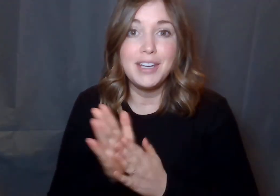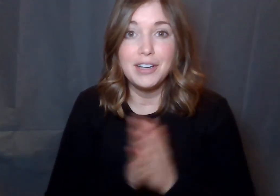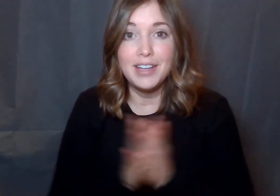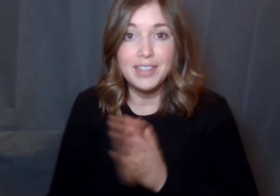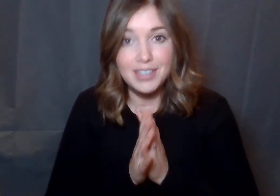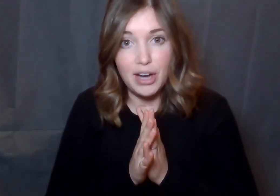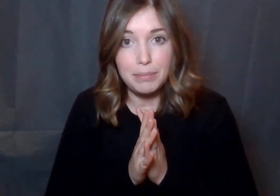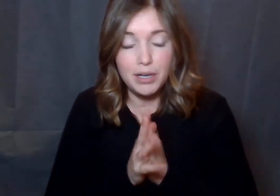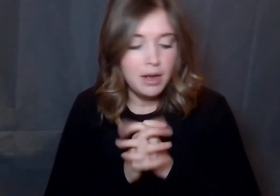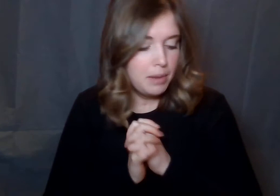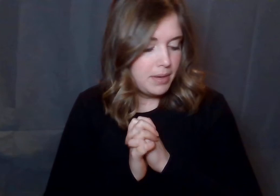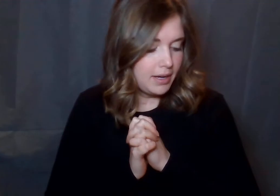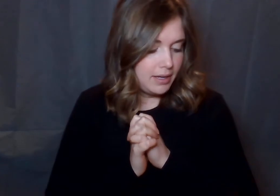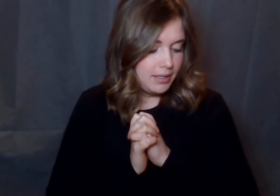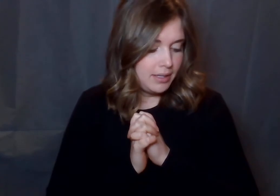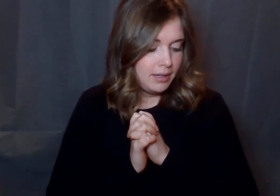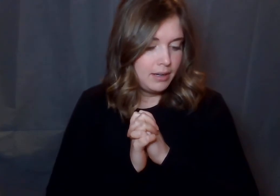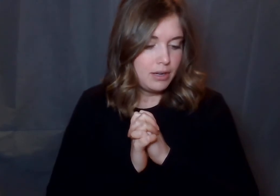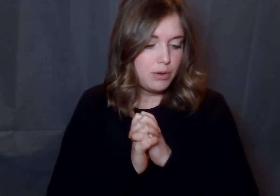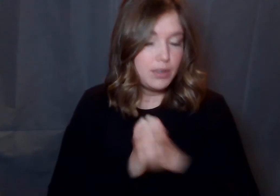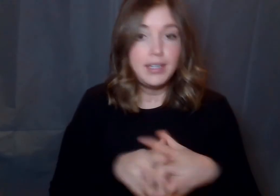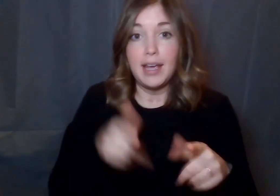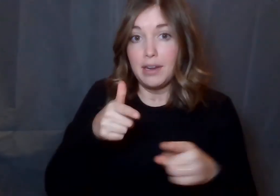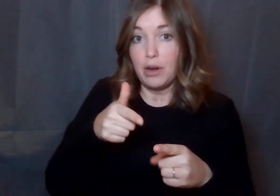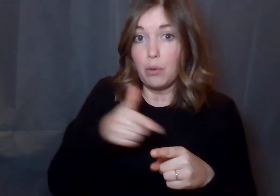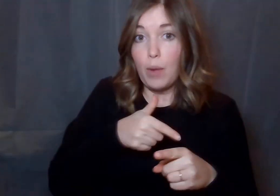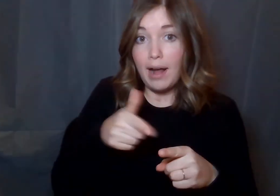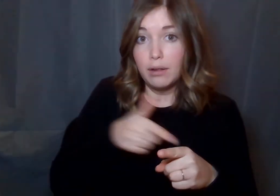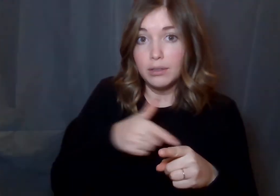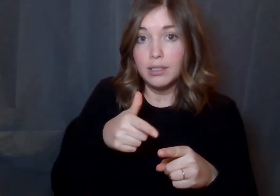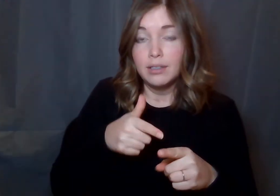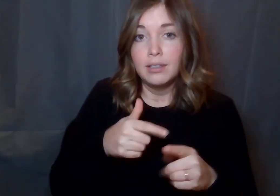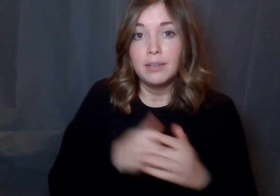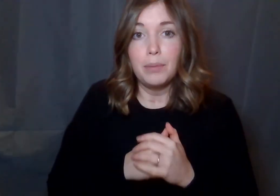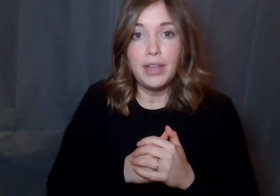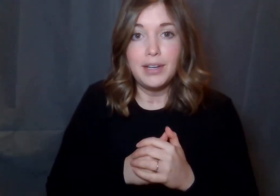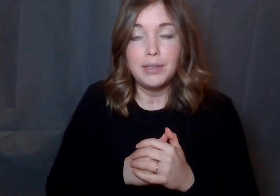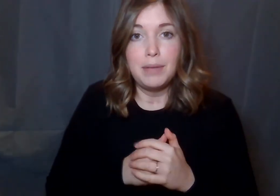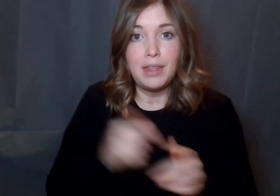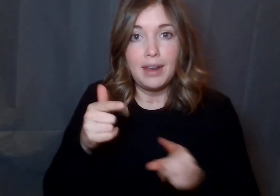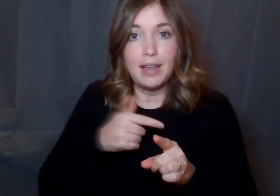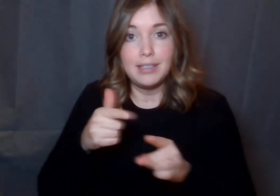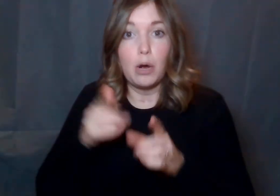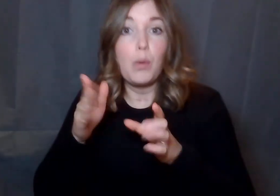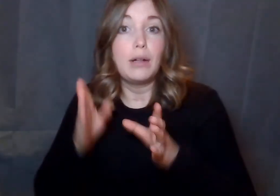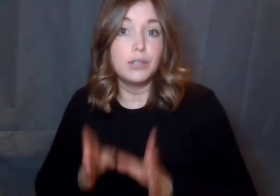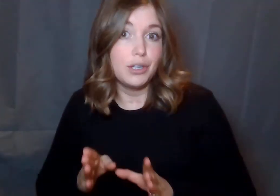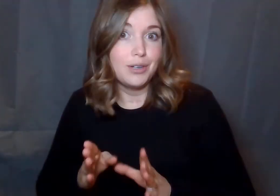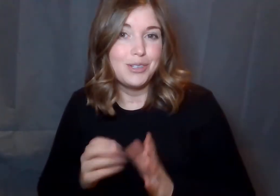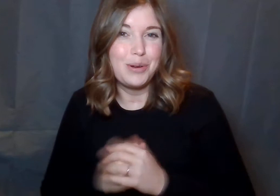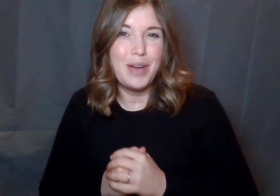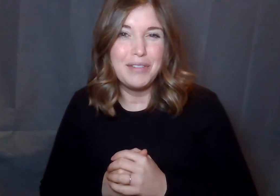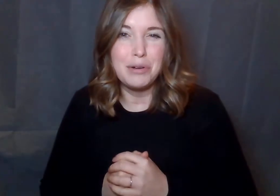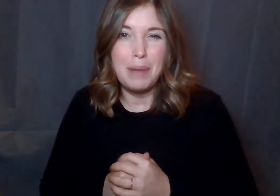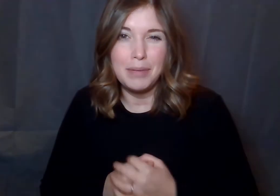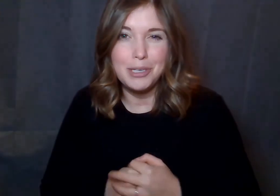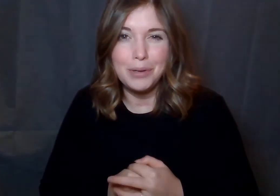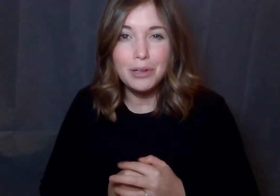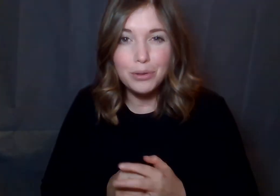here in this chapter, because you could say, weld, but that doesn't mean that that's a welder. So you have to remember to include